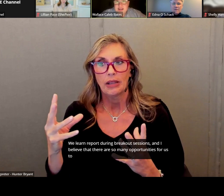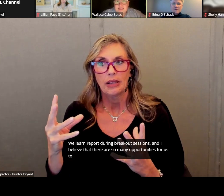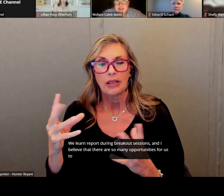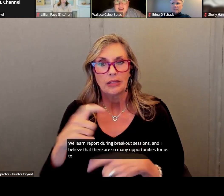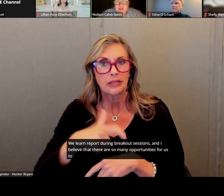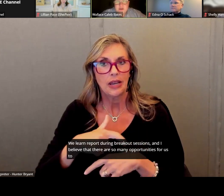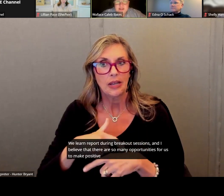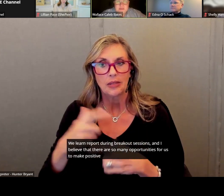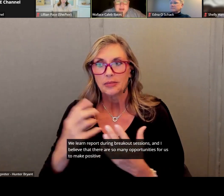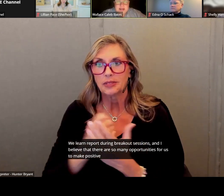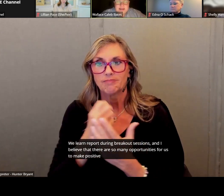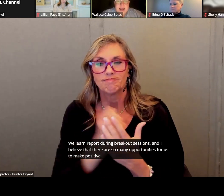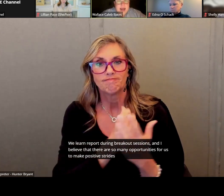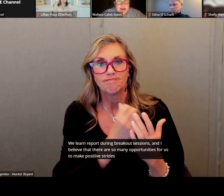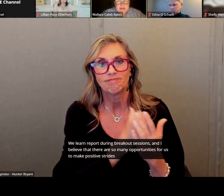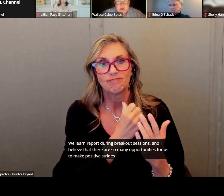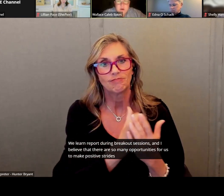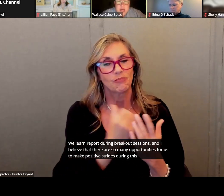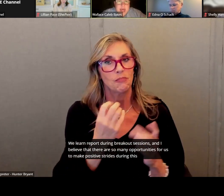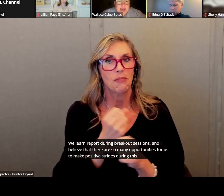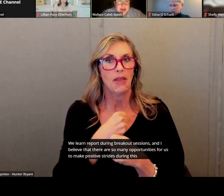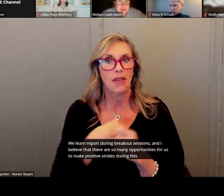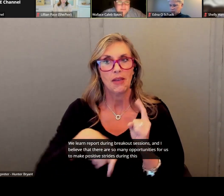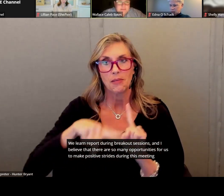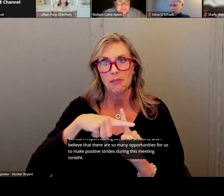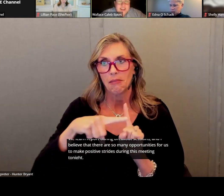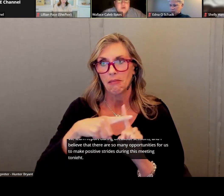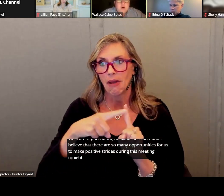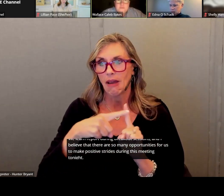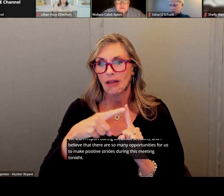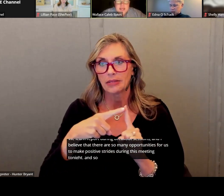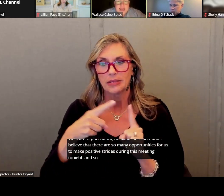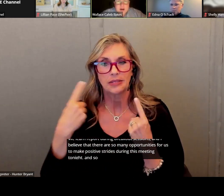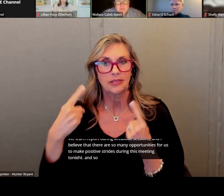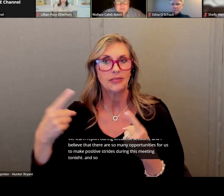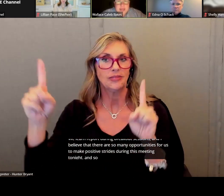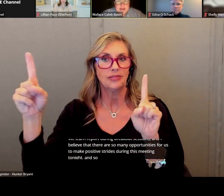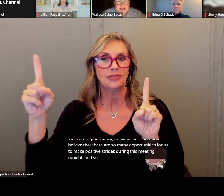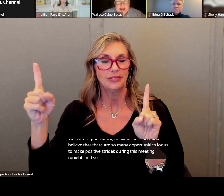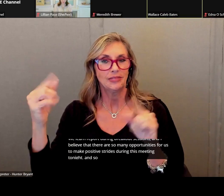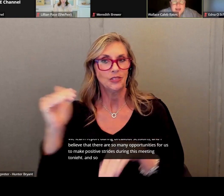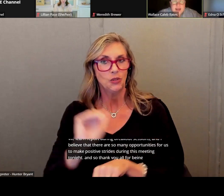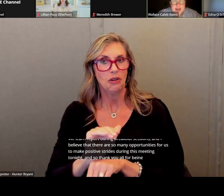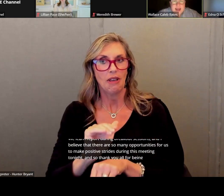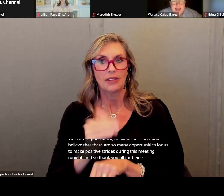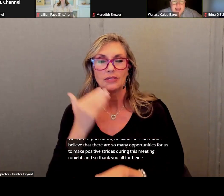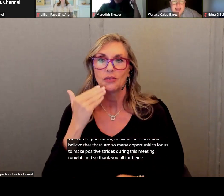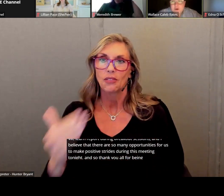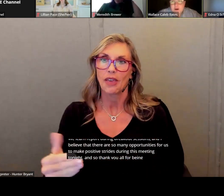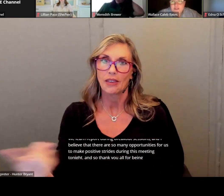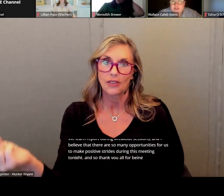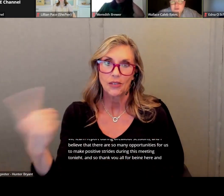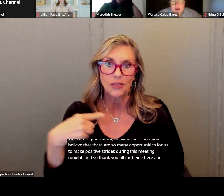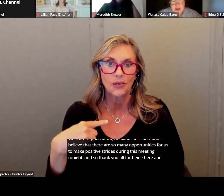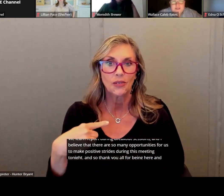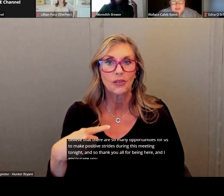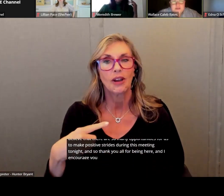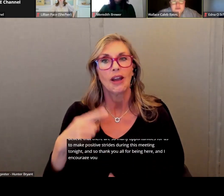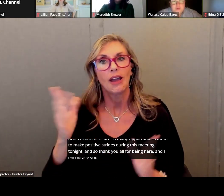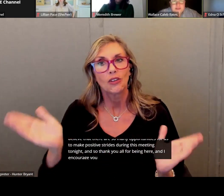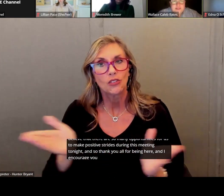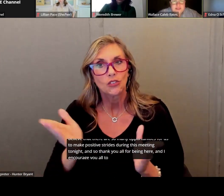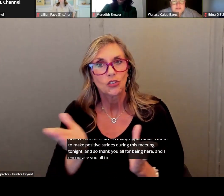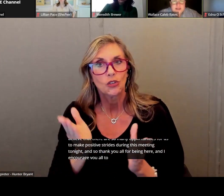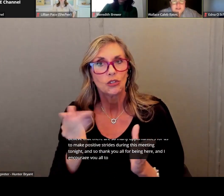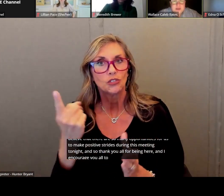strides during this meeting tonight. And so thank you all for being here. And I encourage you all to use your voice